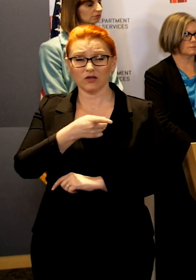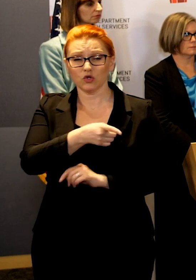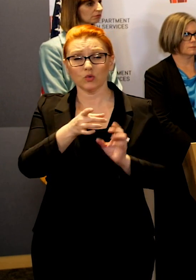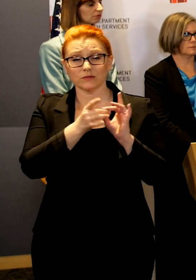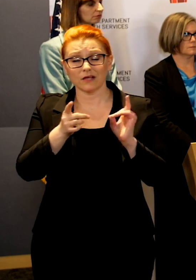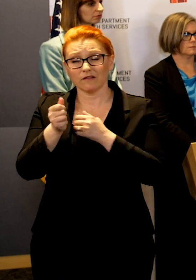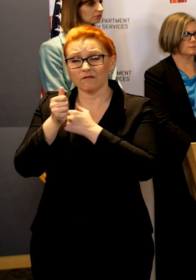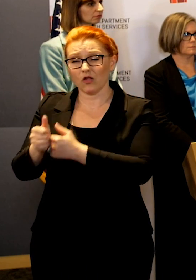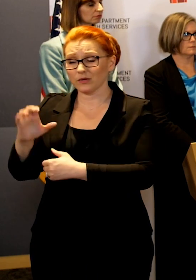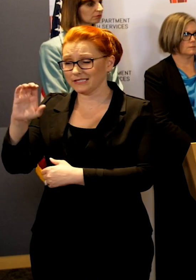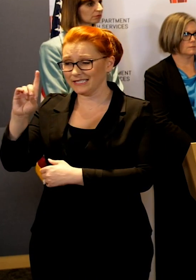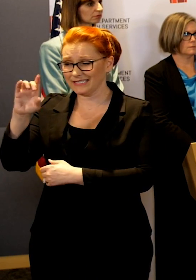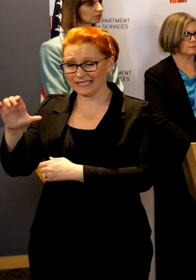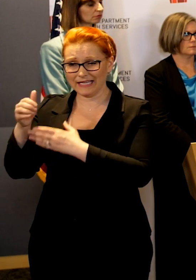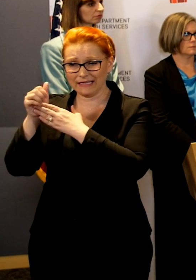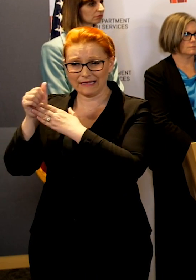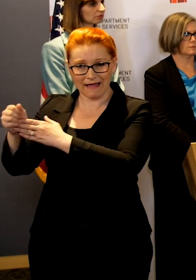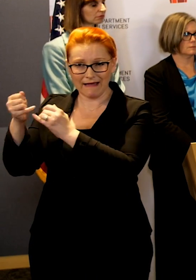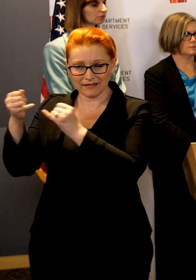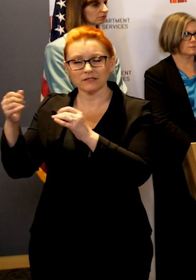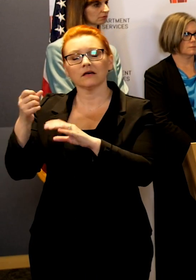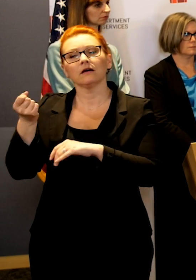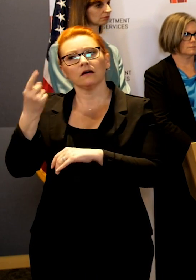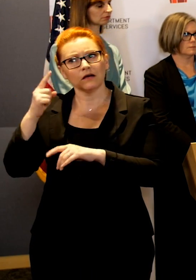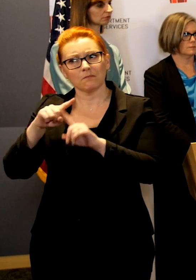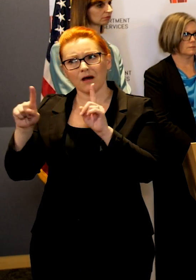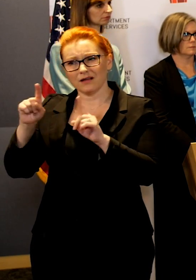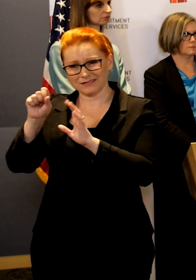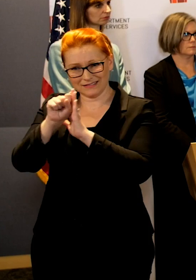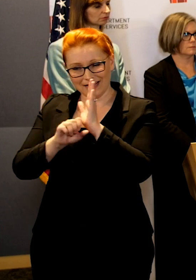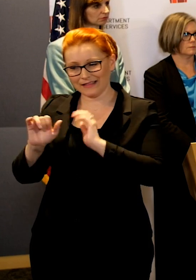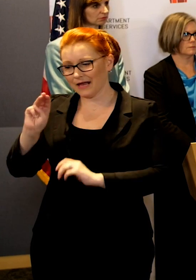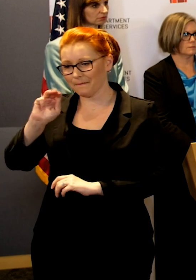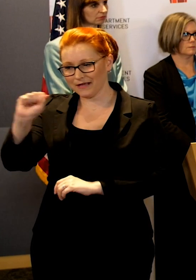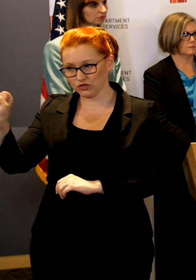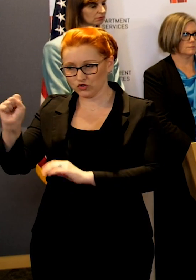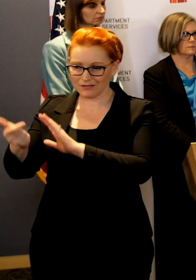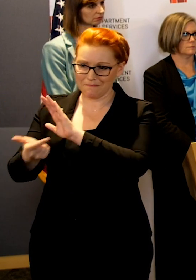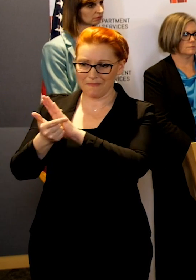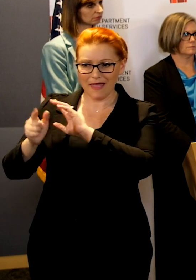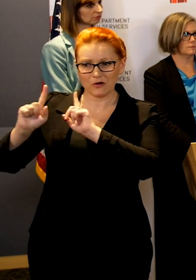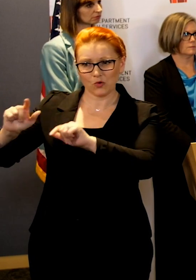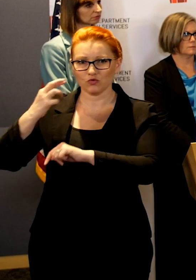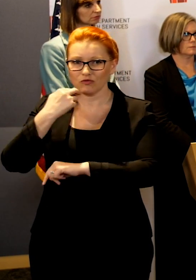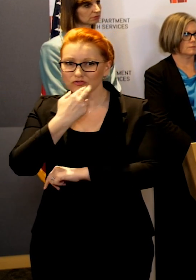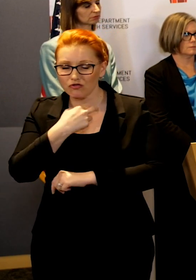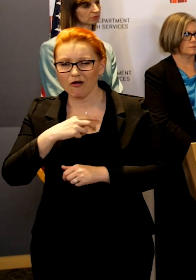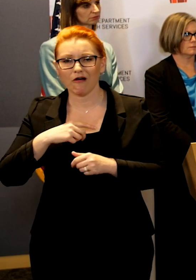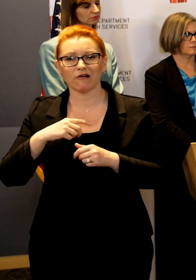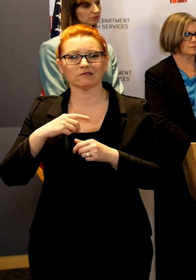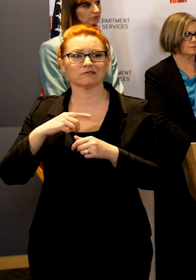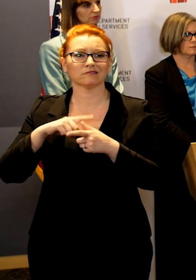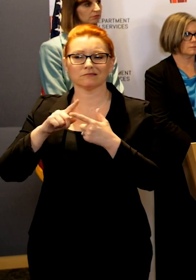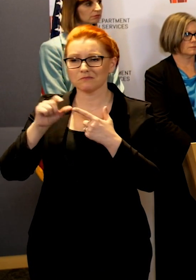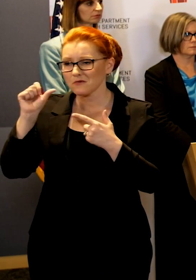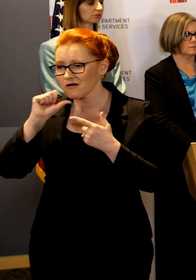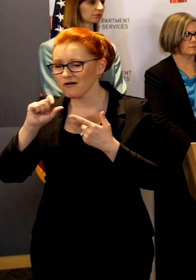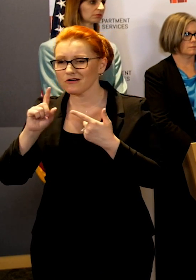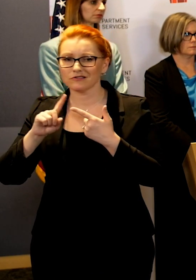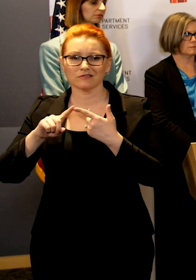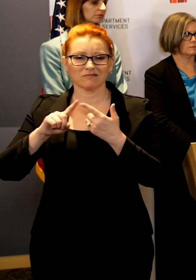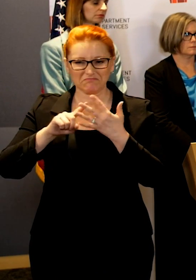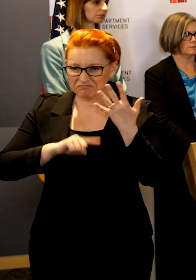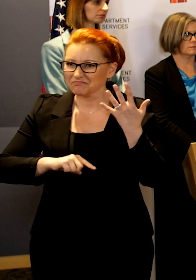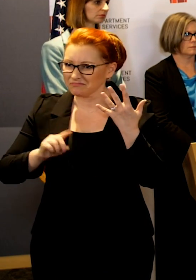guidelines, but then you have states like Massachusetts who have banned going to restaurants and going to